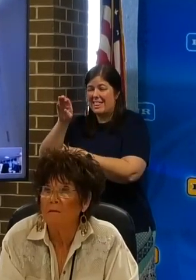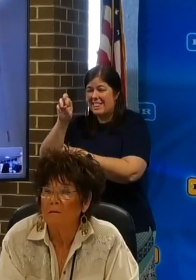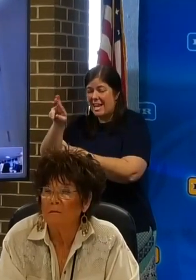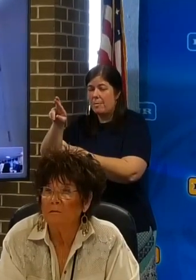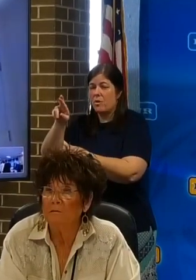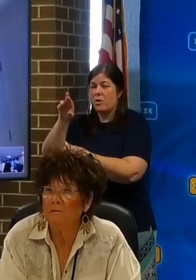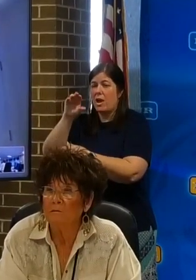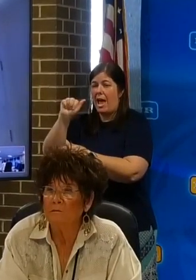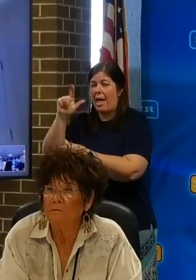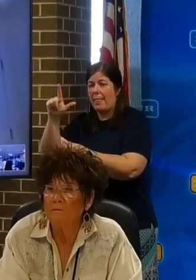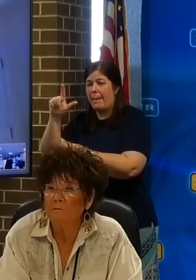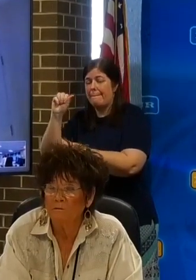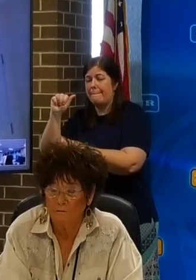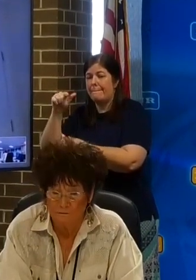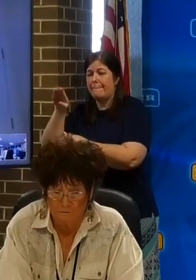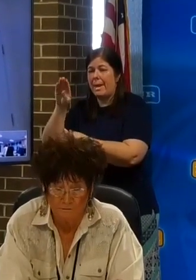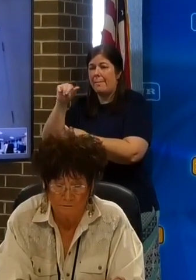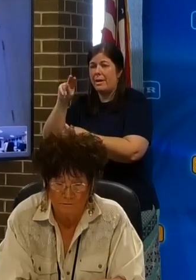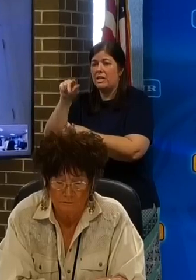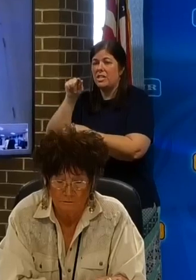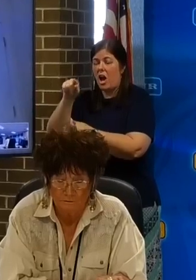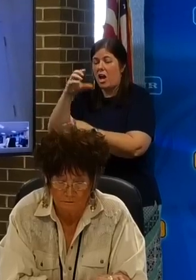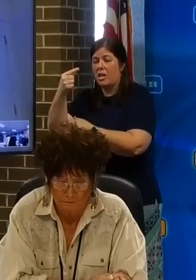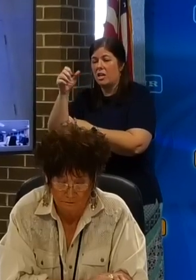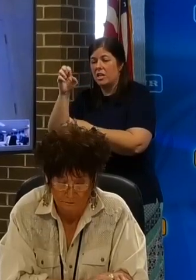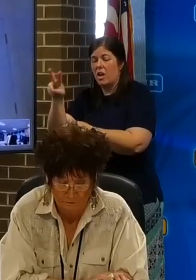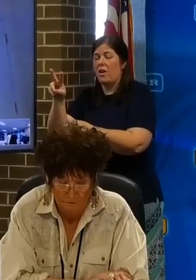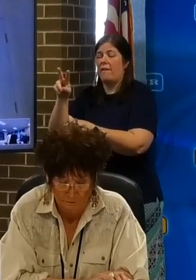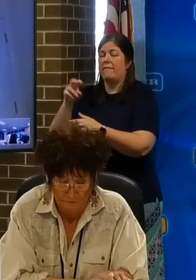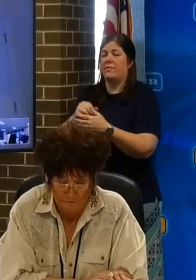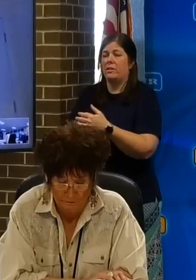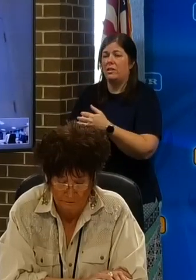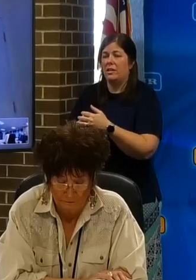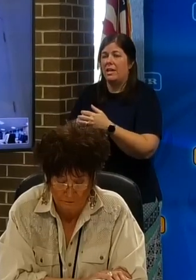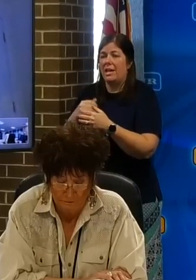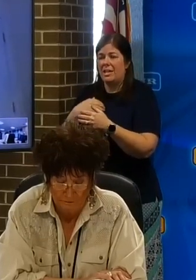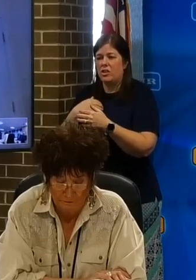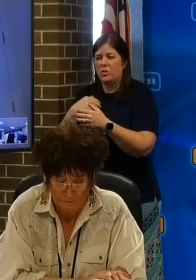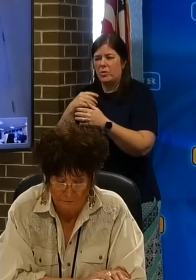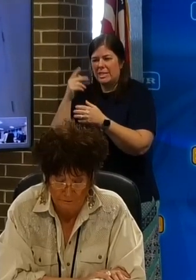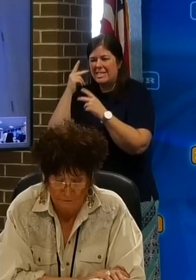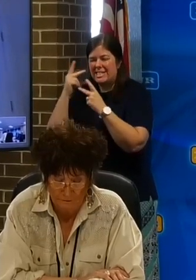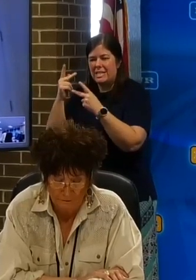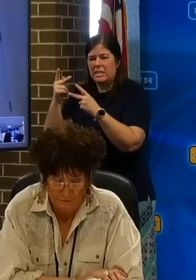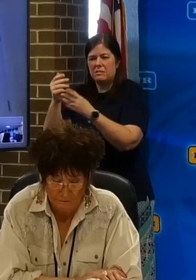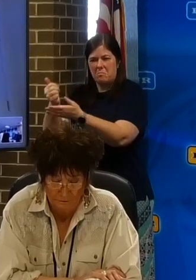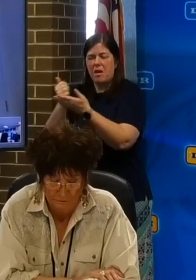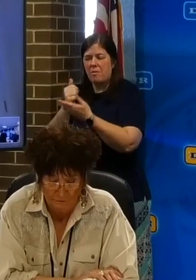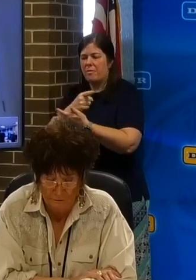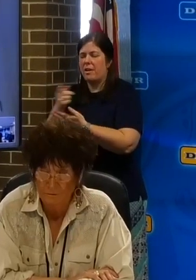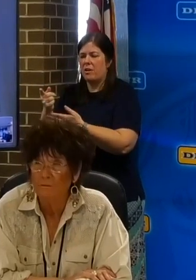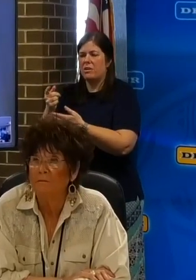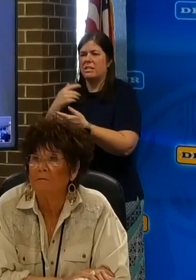labor.alabama.gov, and click on the COVID-19 resource page as it is being updated on a regular basis with new